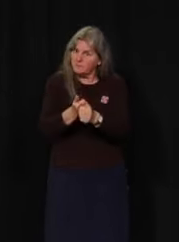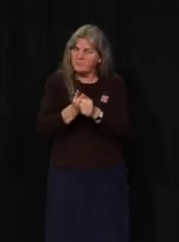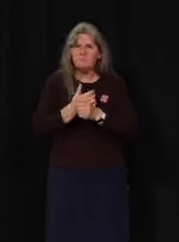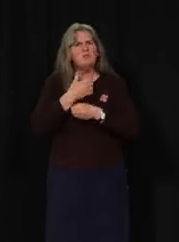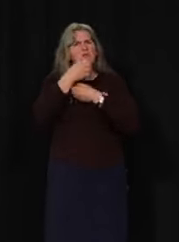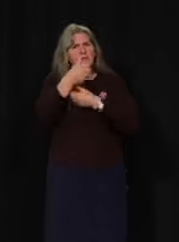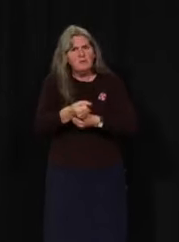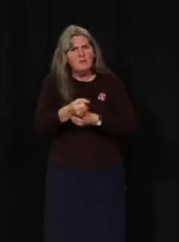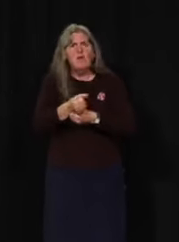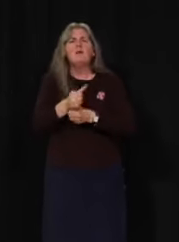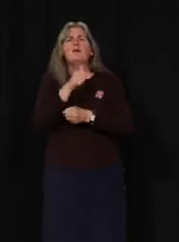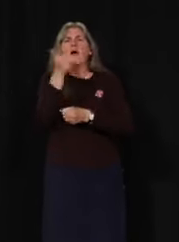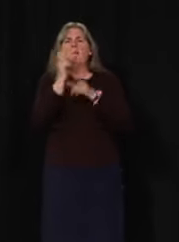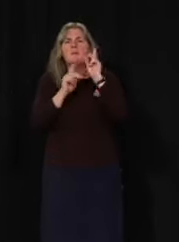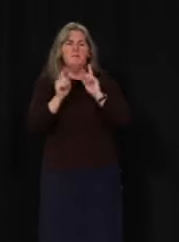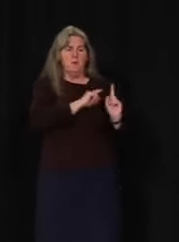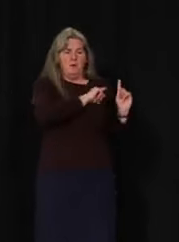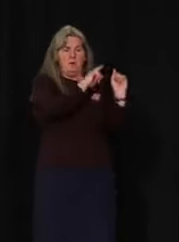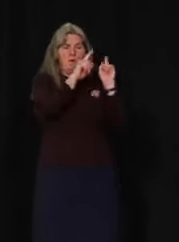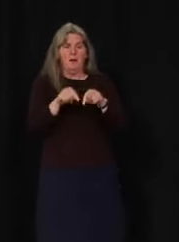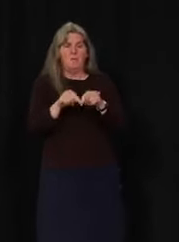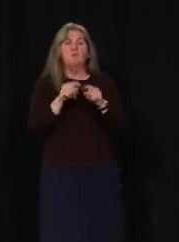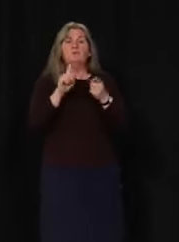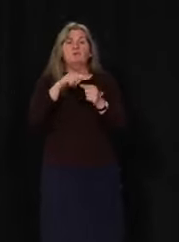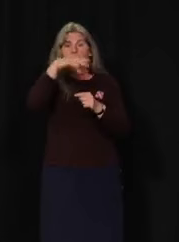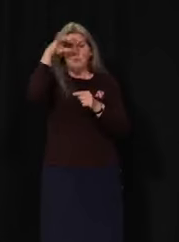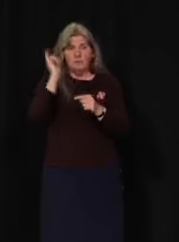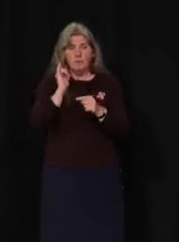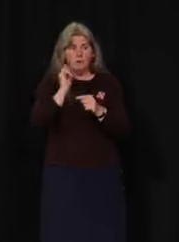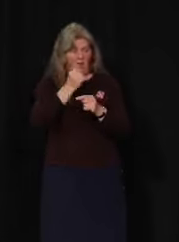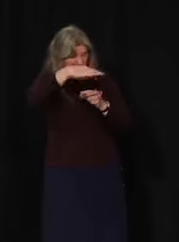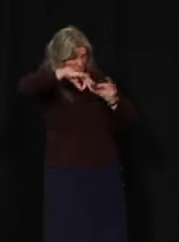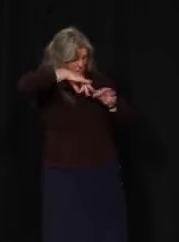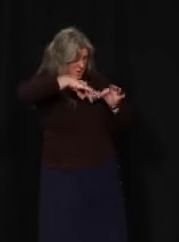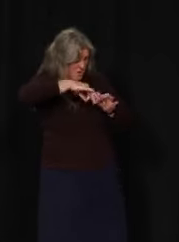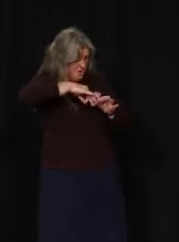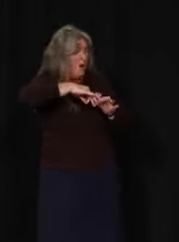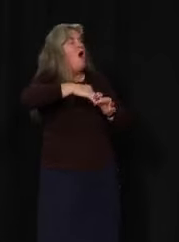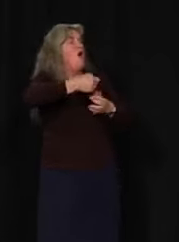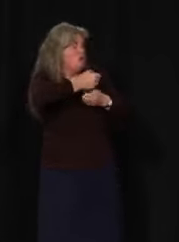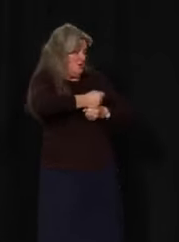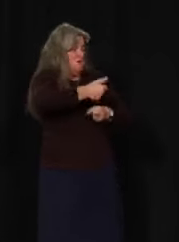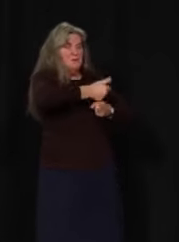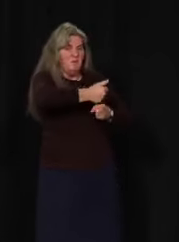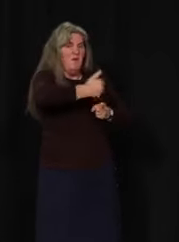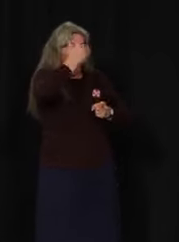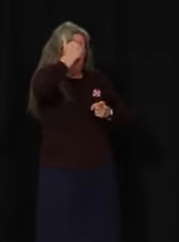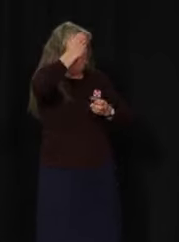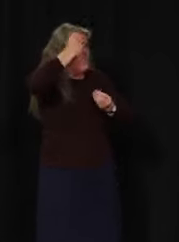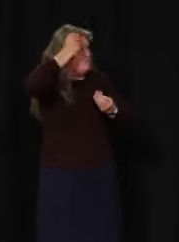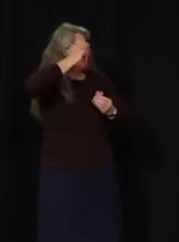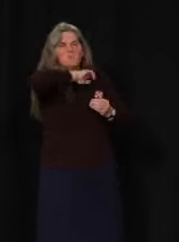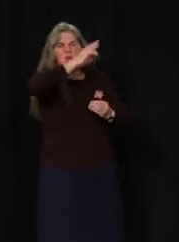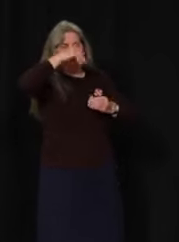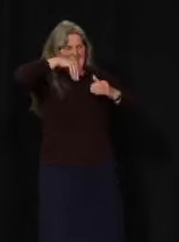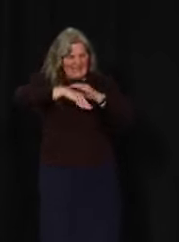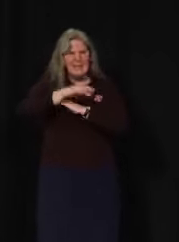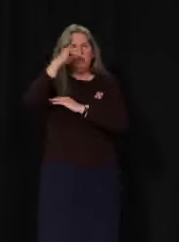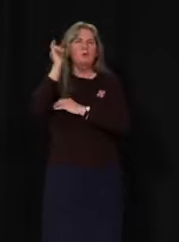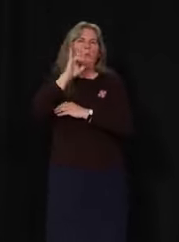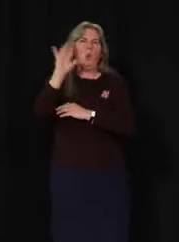incoming travelers have the right information that they need to be safe as they travel within or through Yukon. We need